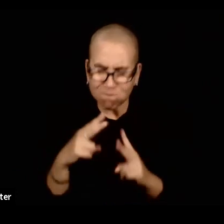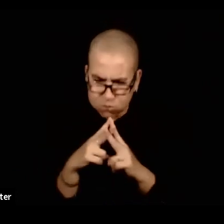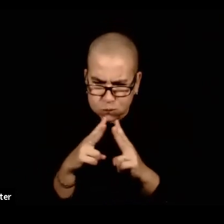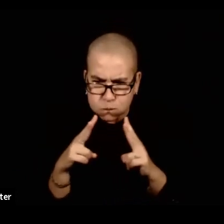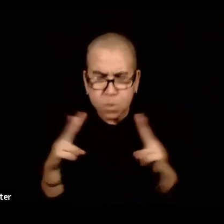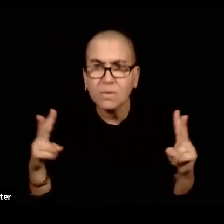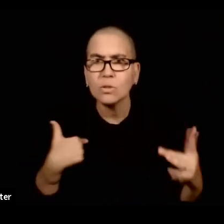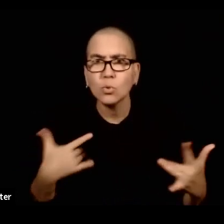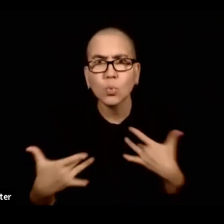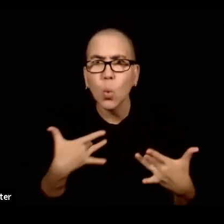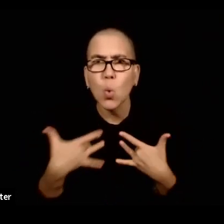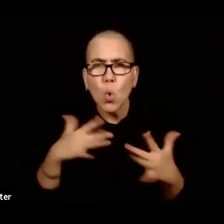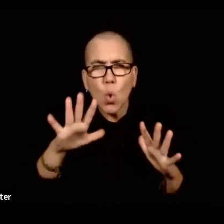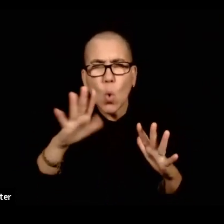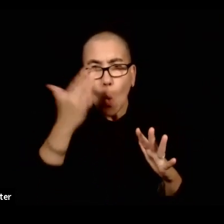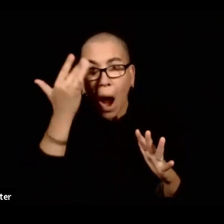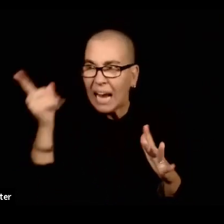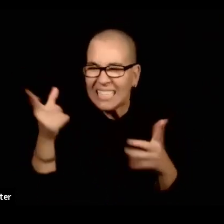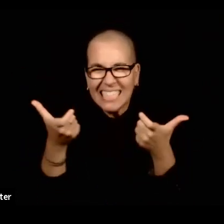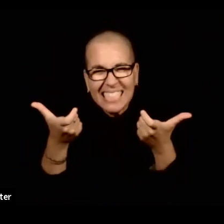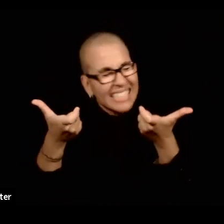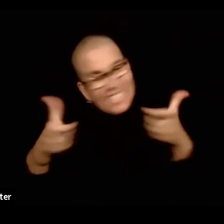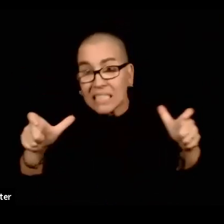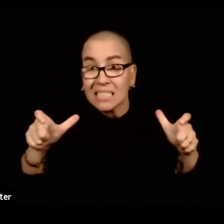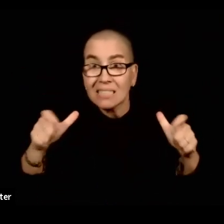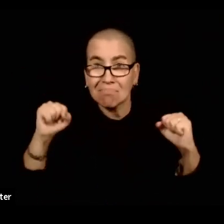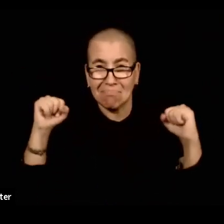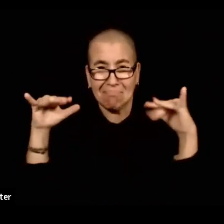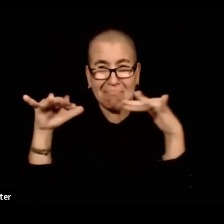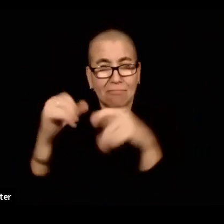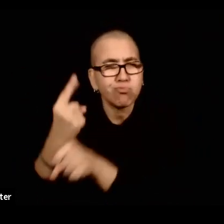sustained contact of that nature. Is